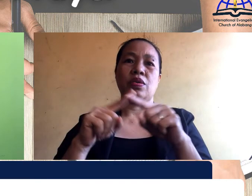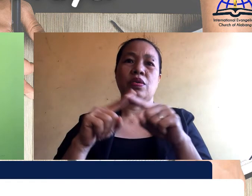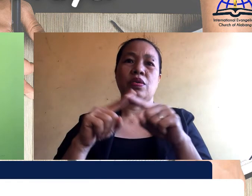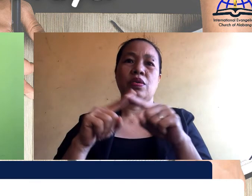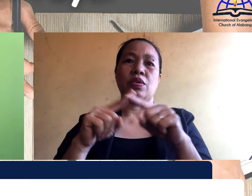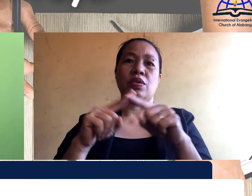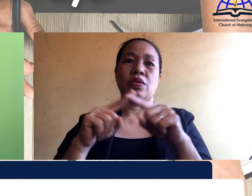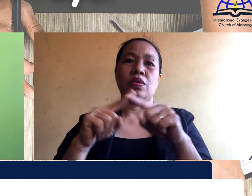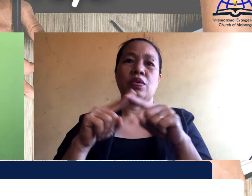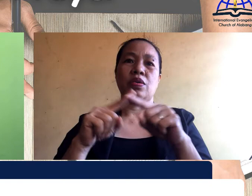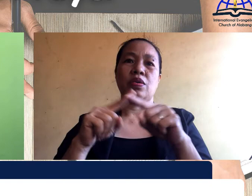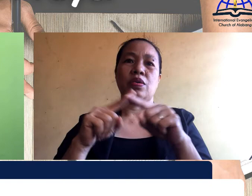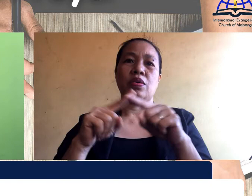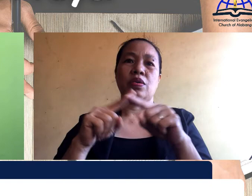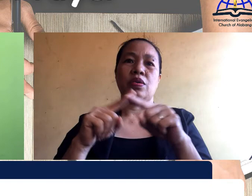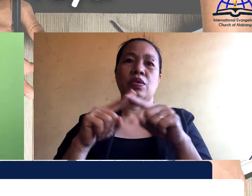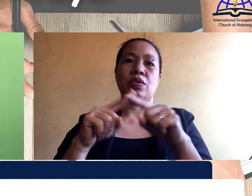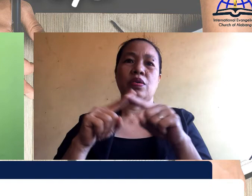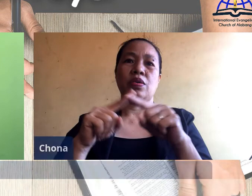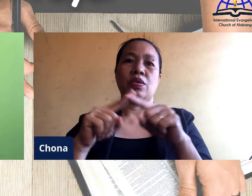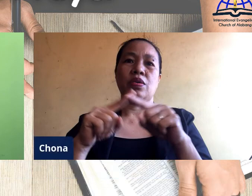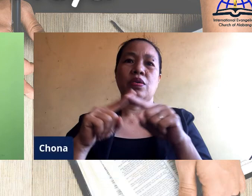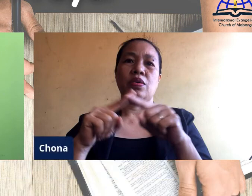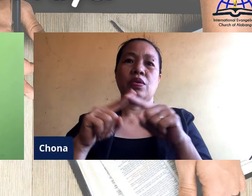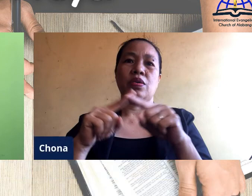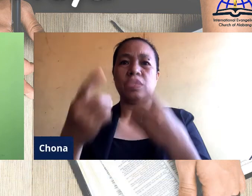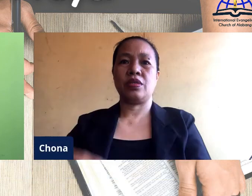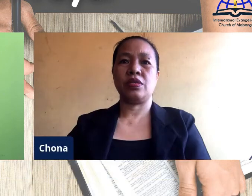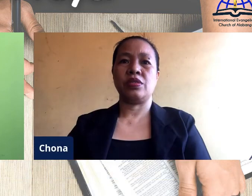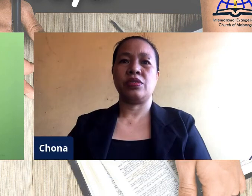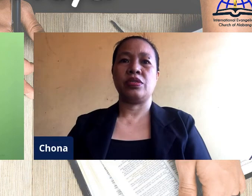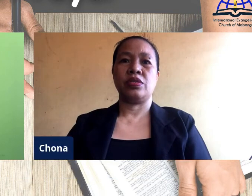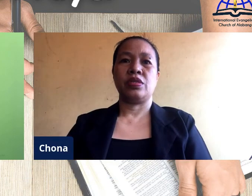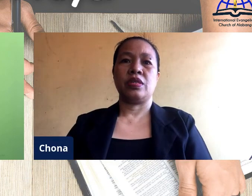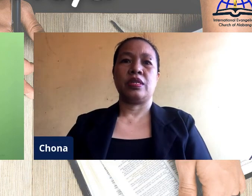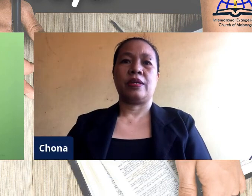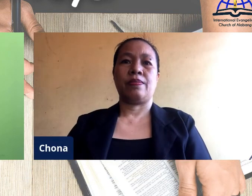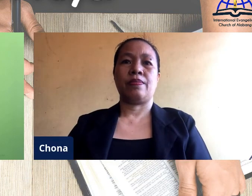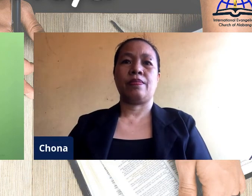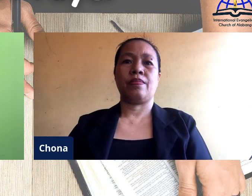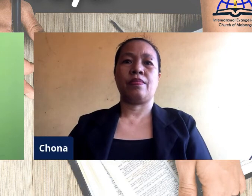ay we are talking about a